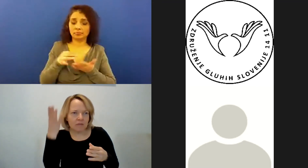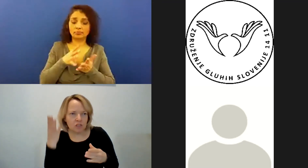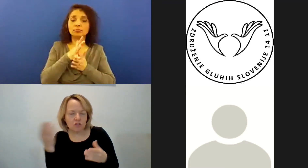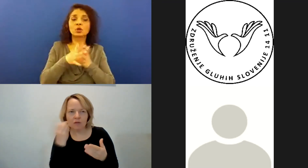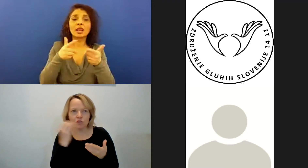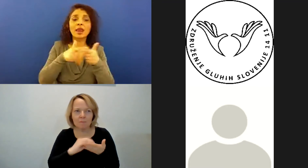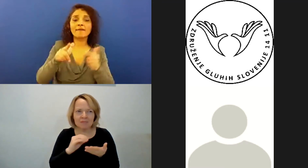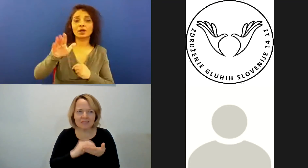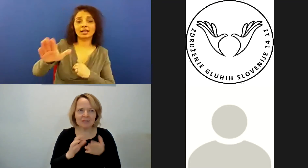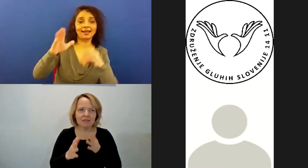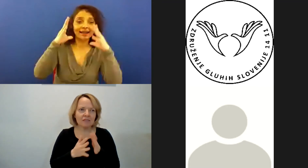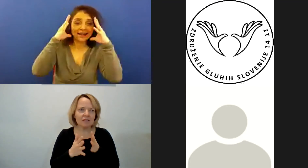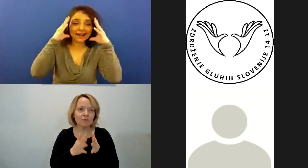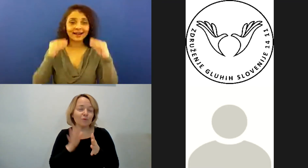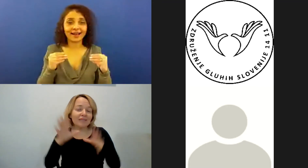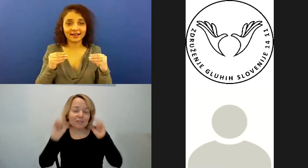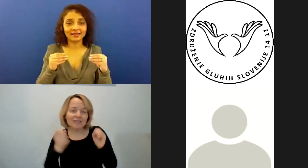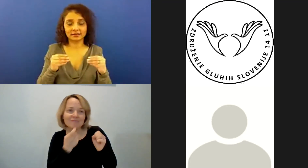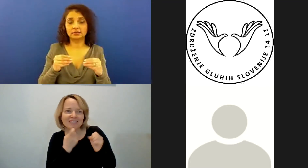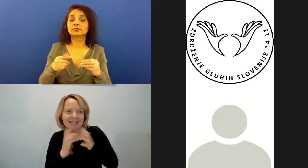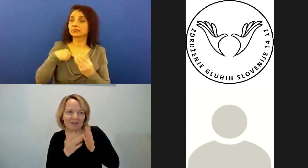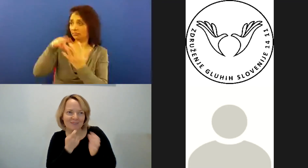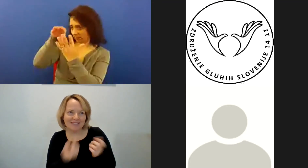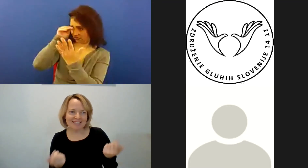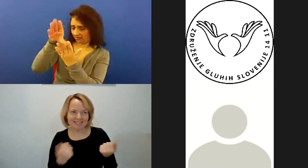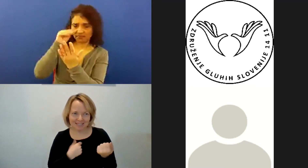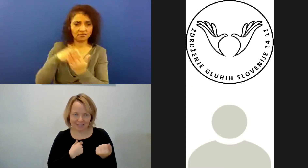Because when you come into Holland, you have to take